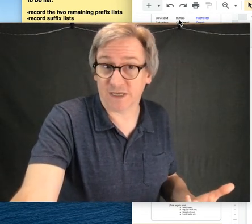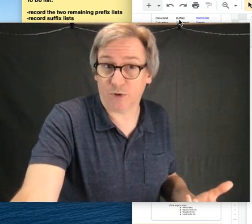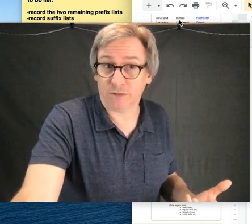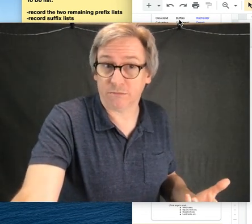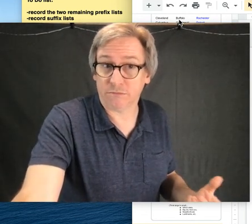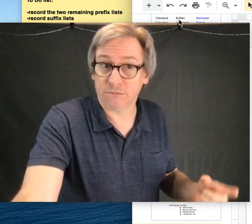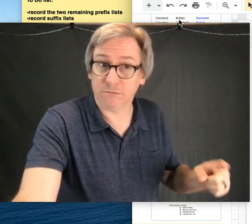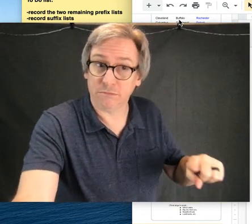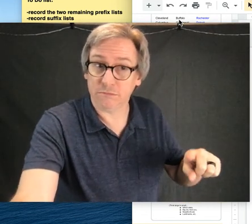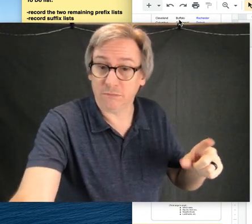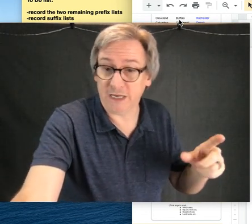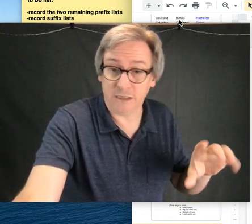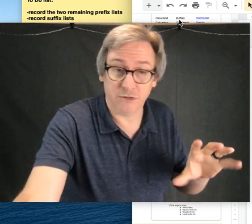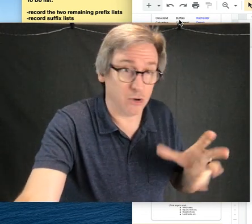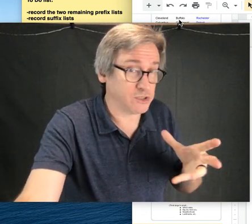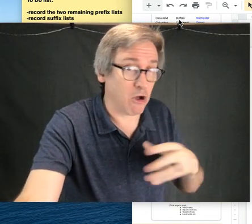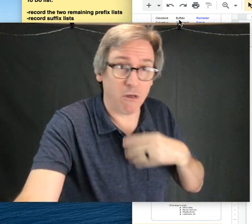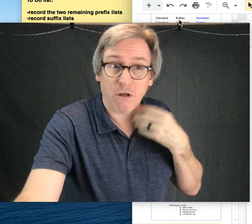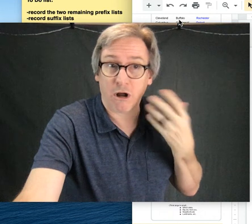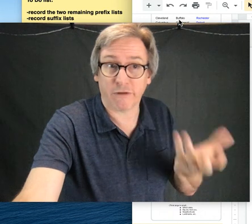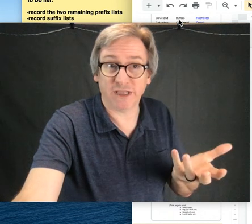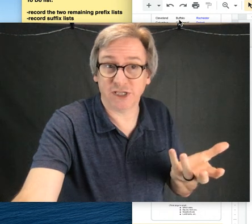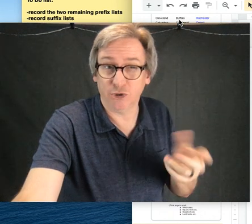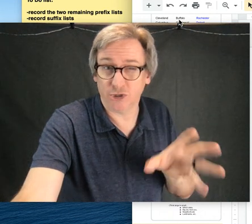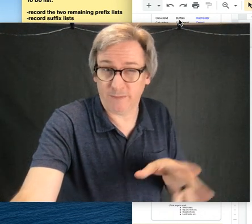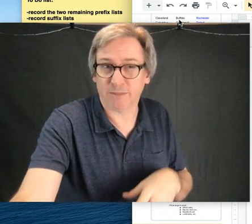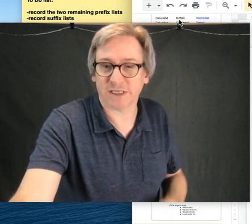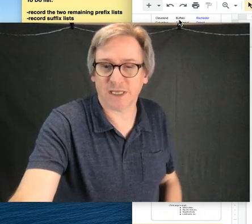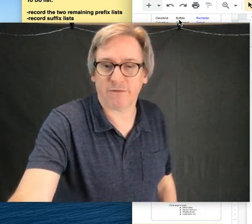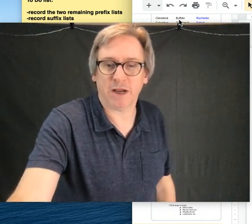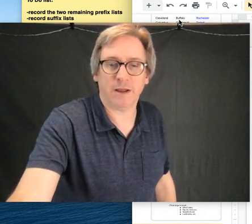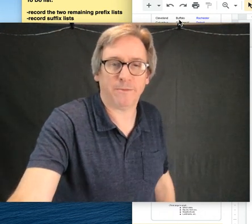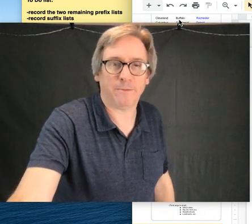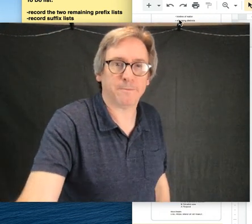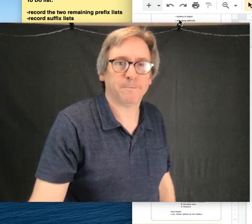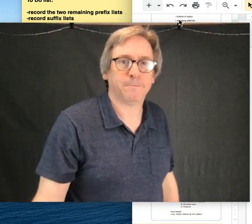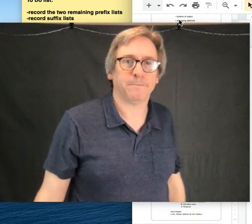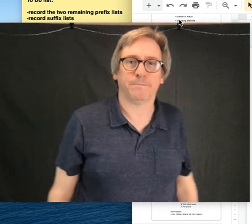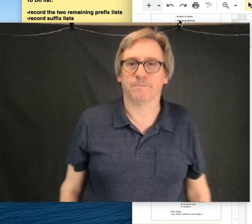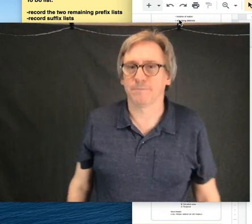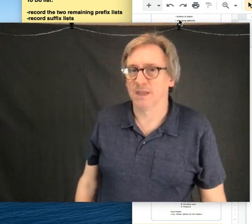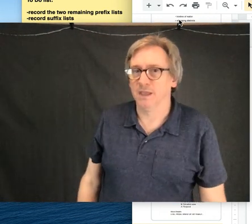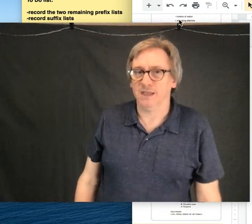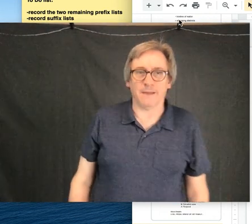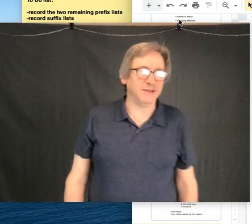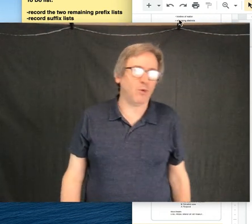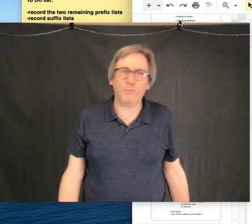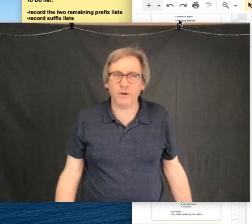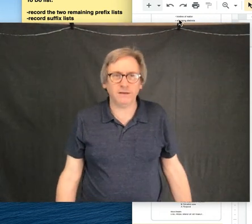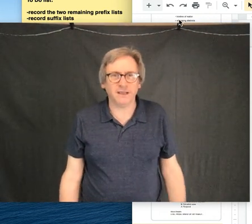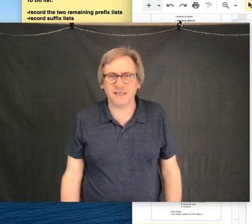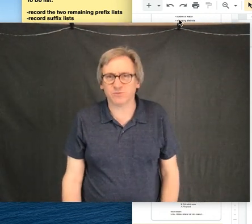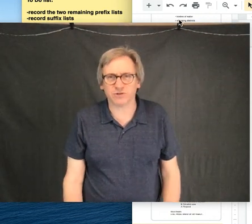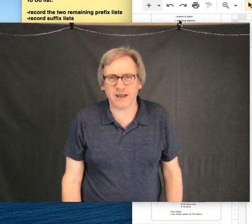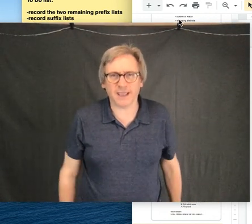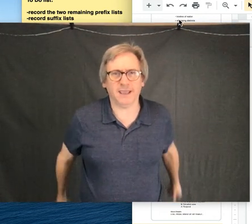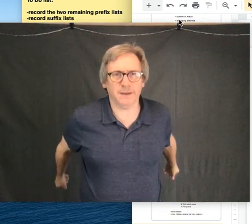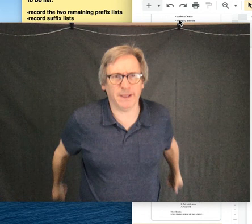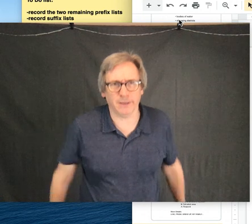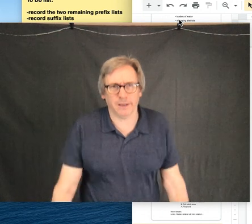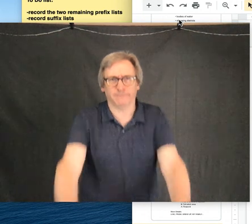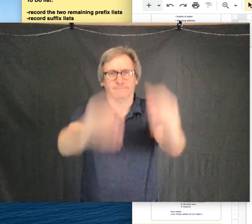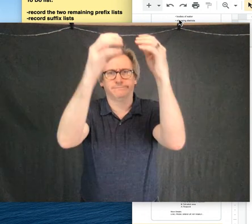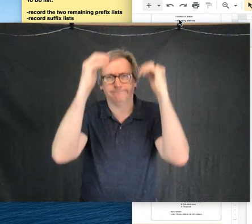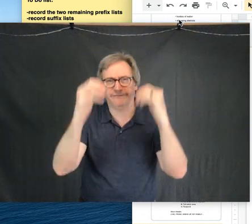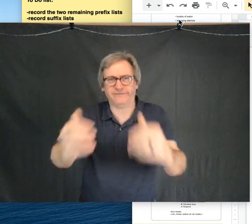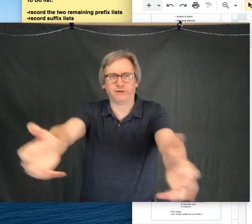yourself to someone. And those all are things that you should be able to sign right now. I mean, the whole point is we're trying to get you to be